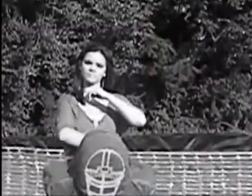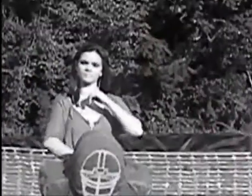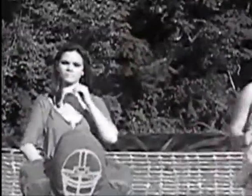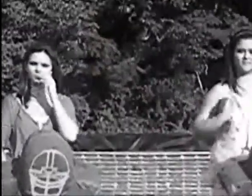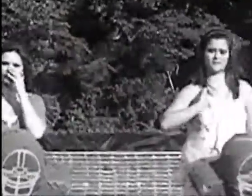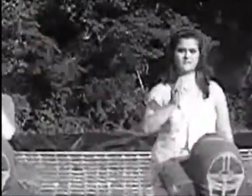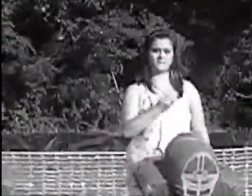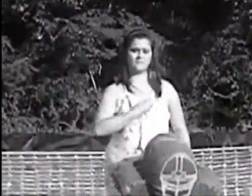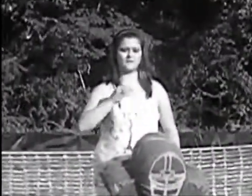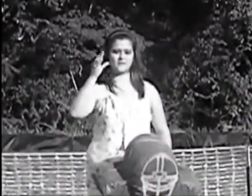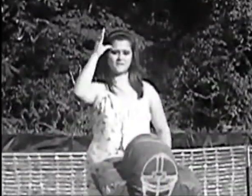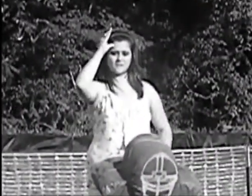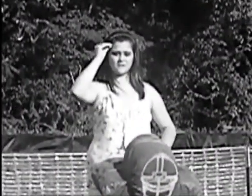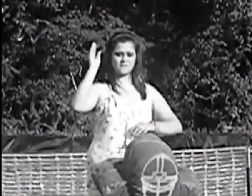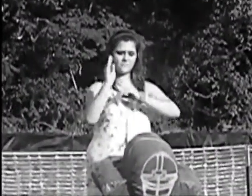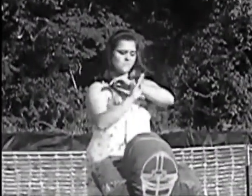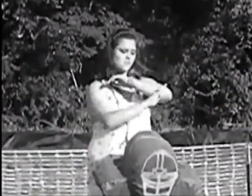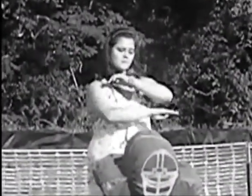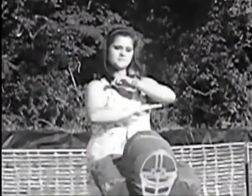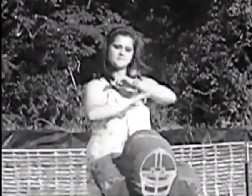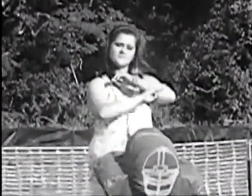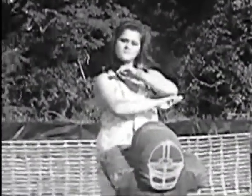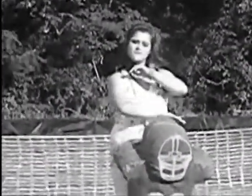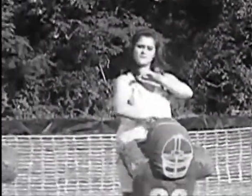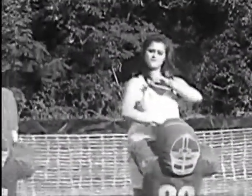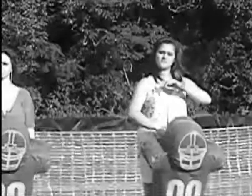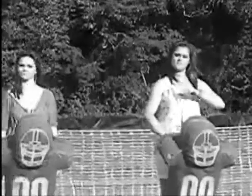Where the boys are four